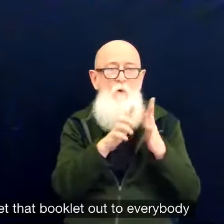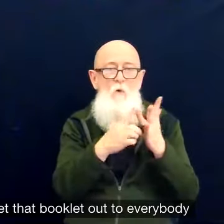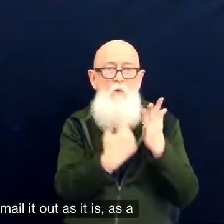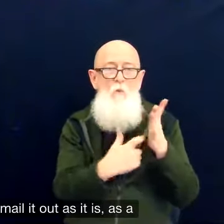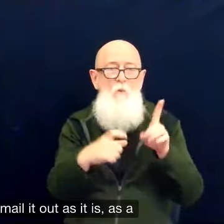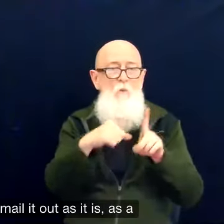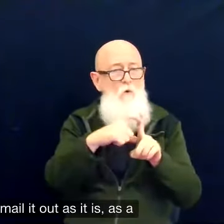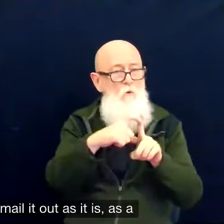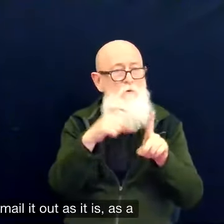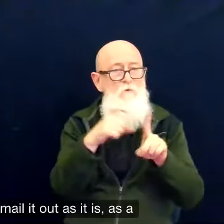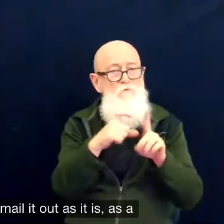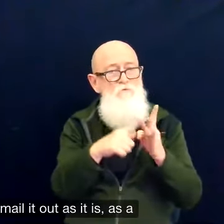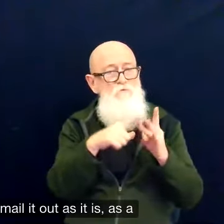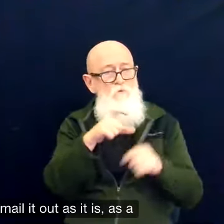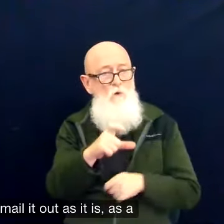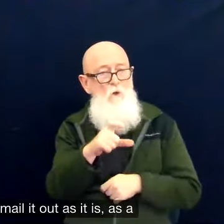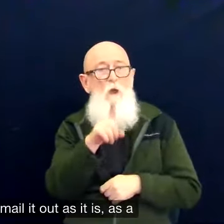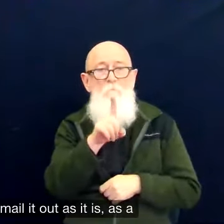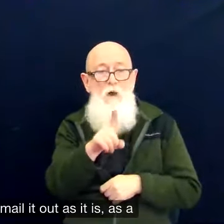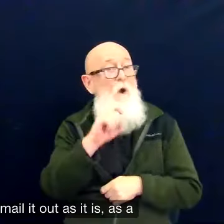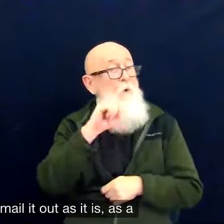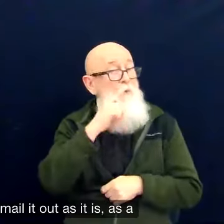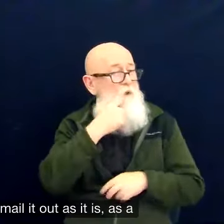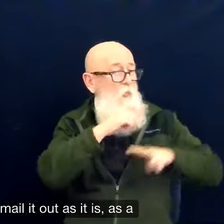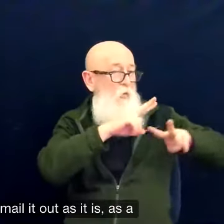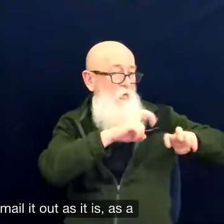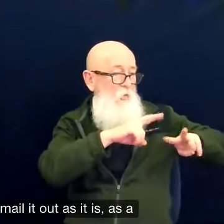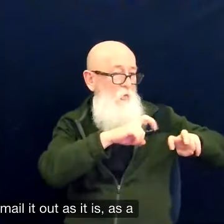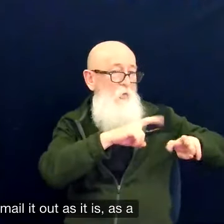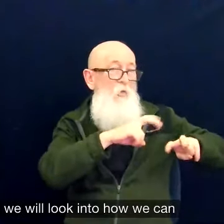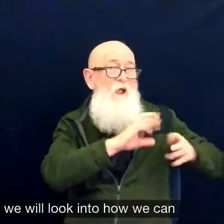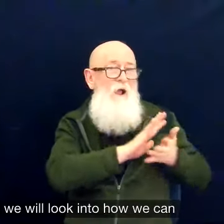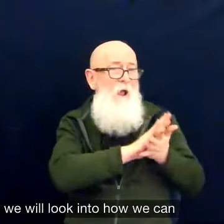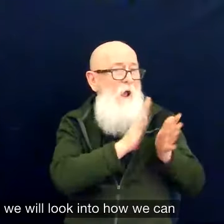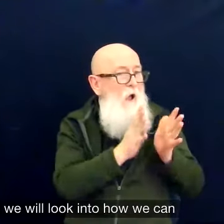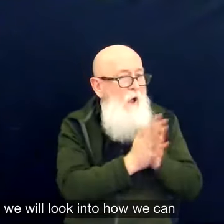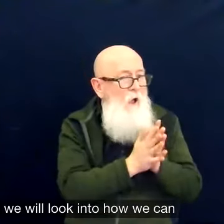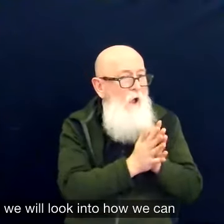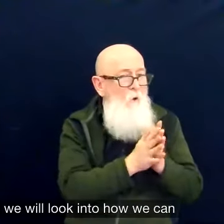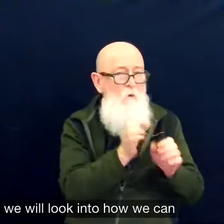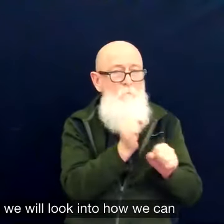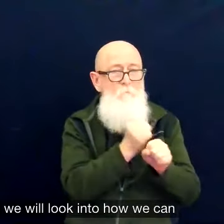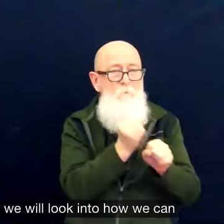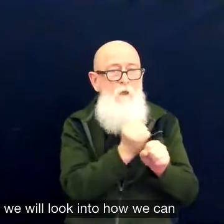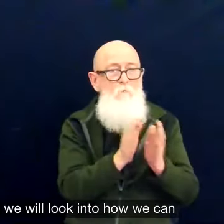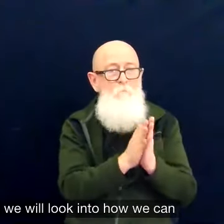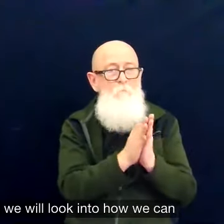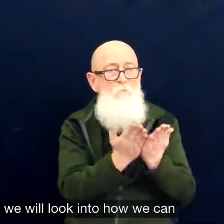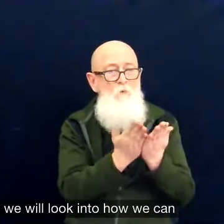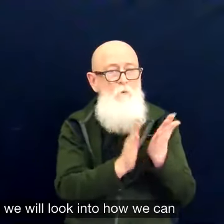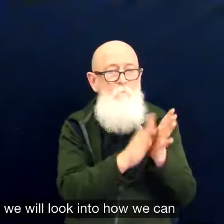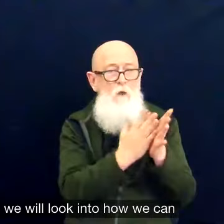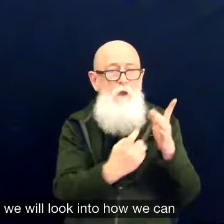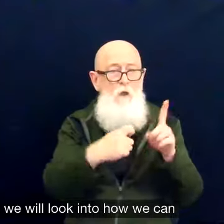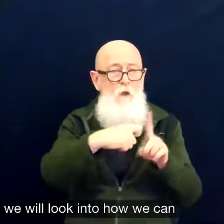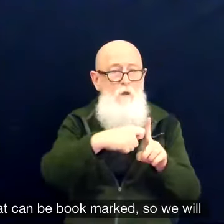but we will look into how we can make it into a version that can be bookmarked. So we will definitely follow that